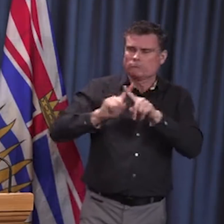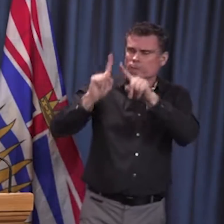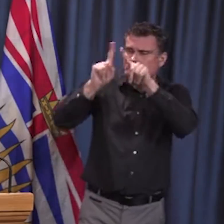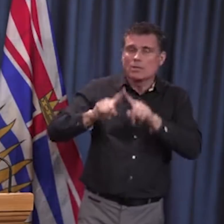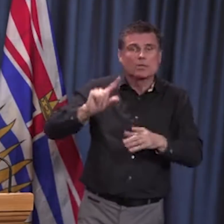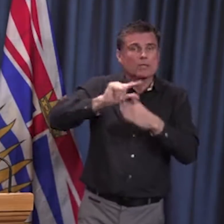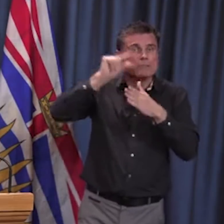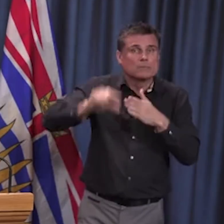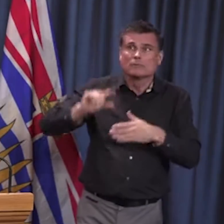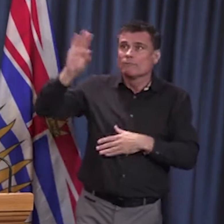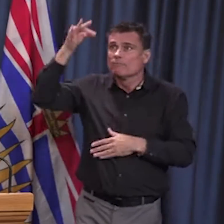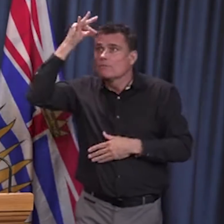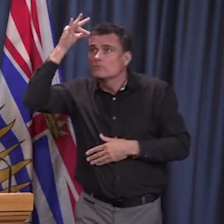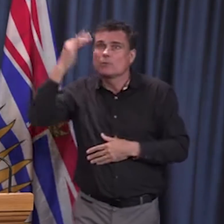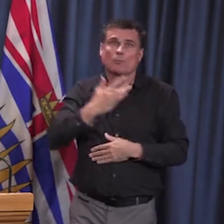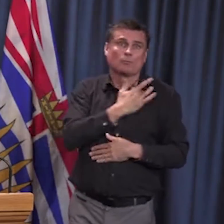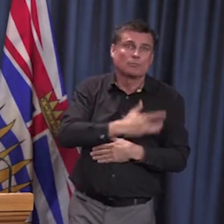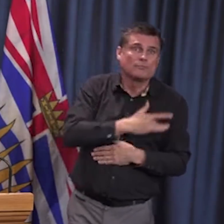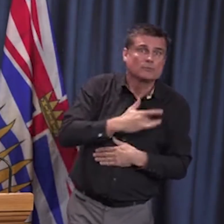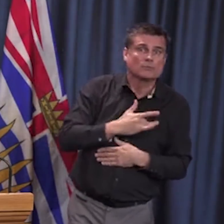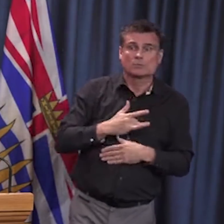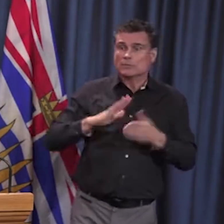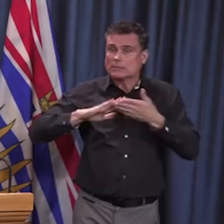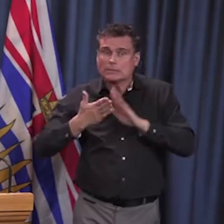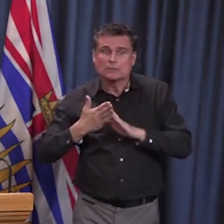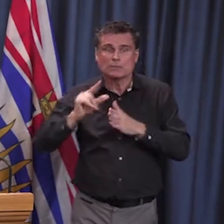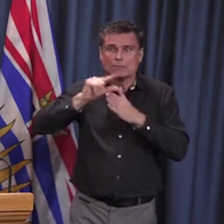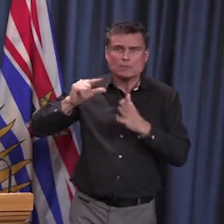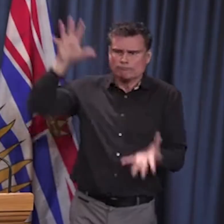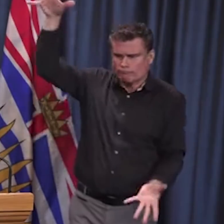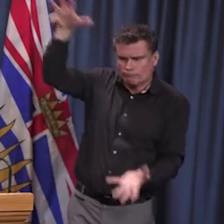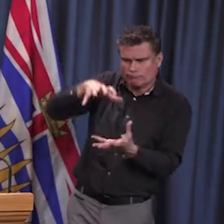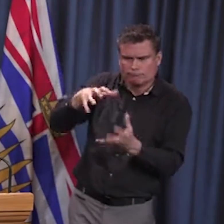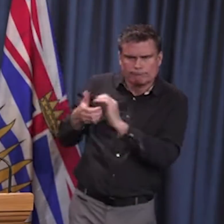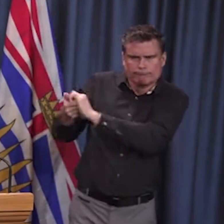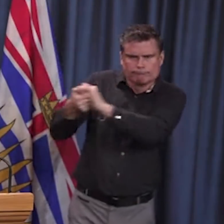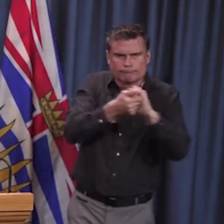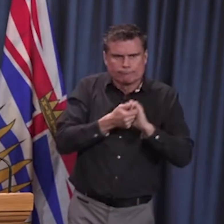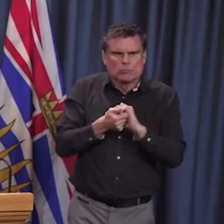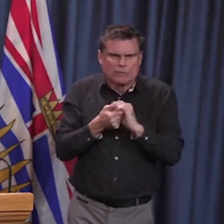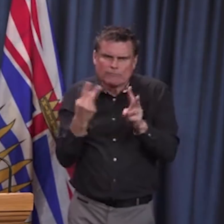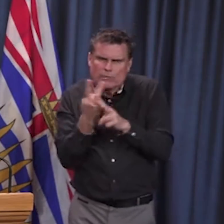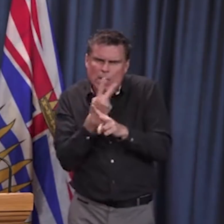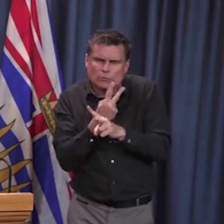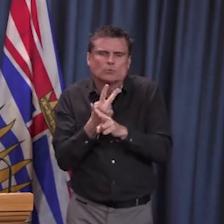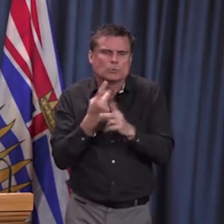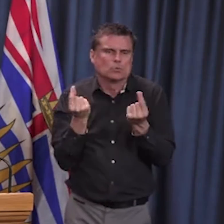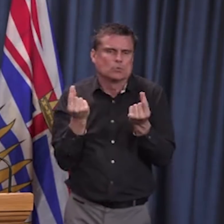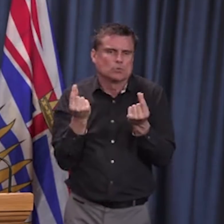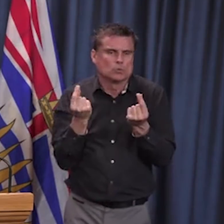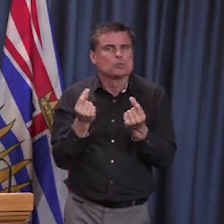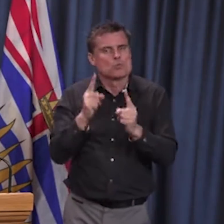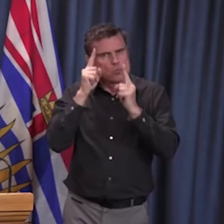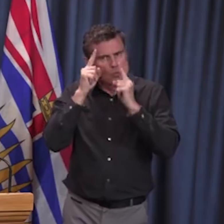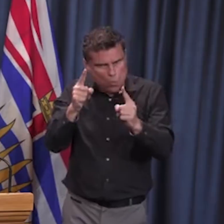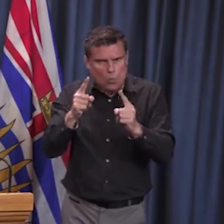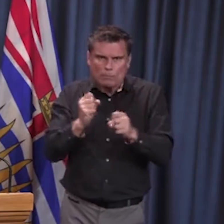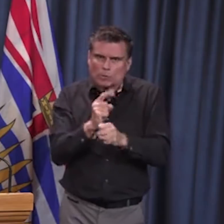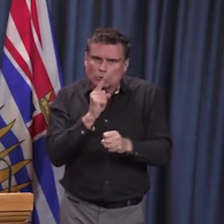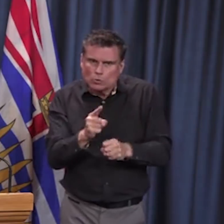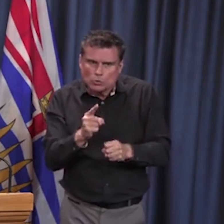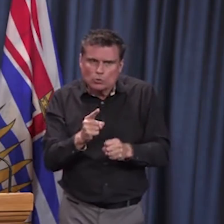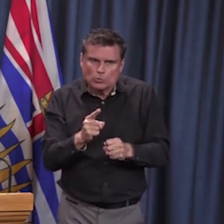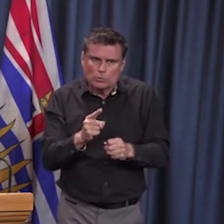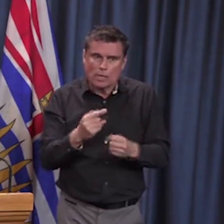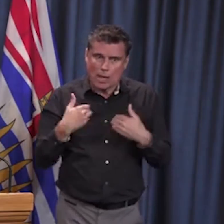ensure common language on program delivery, as well as reinforcing again the directives from public health officials about how